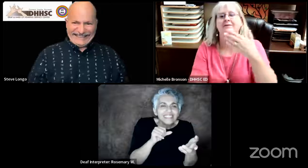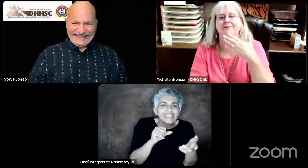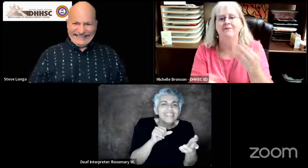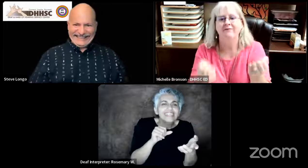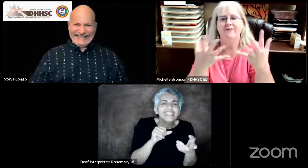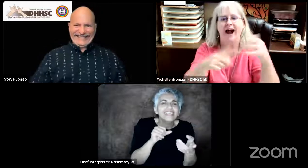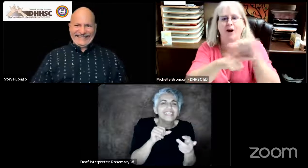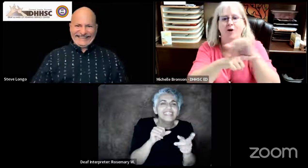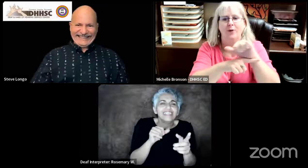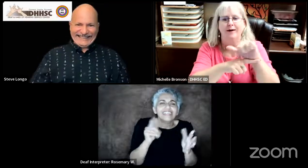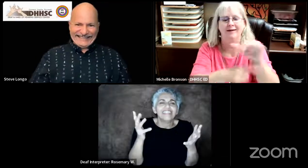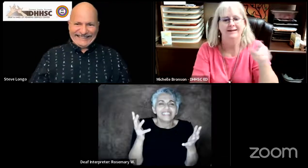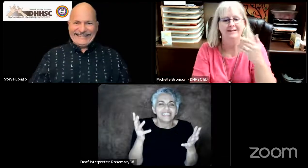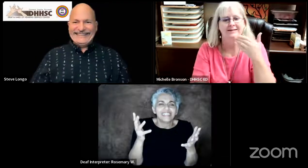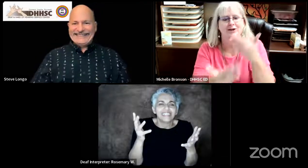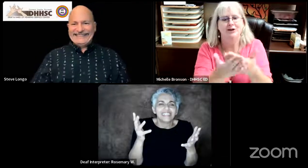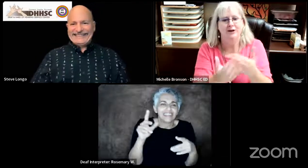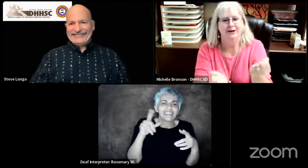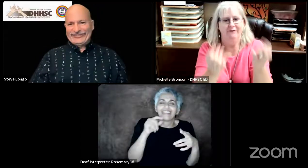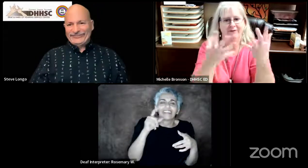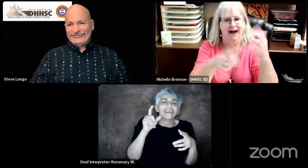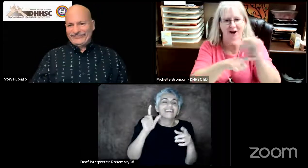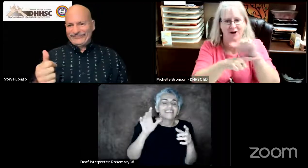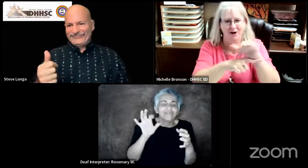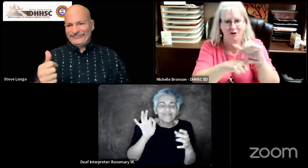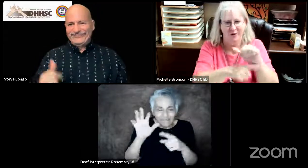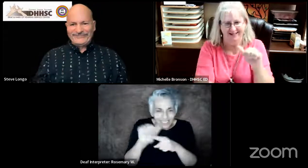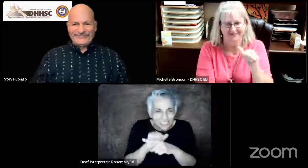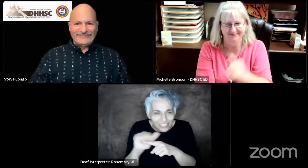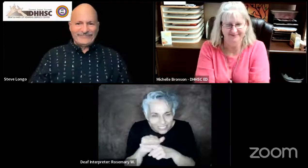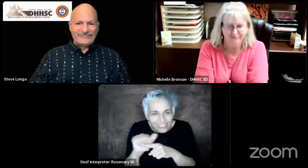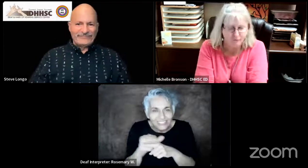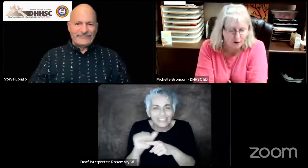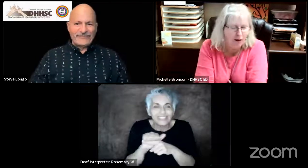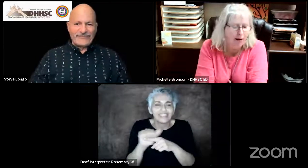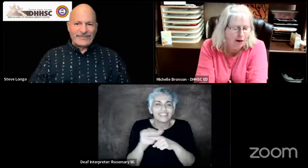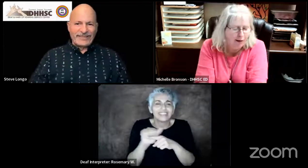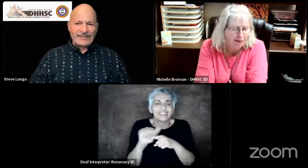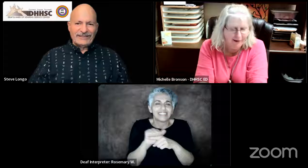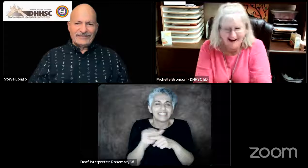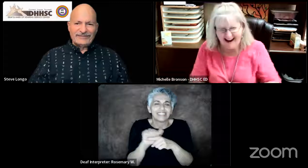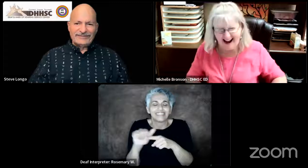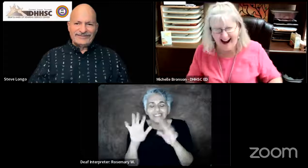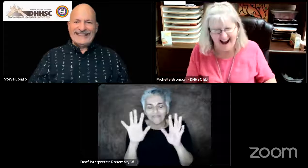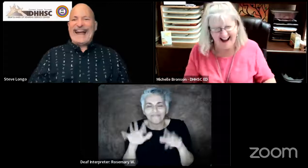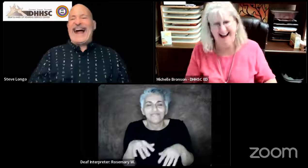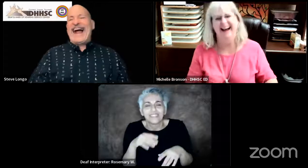fire training. Yes, jumping without the parachute. Yes. Fire training. Yes.